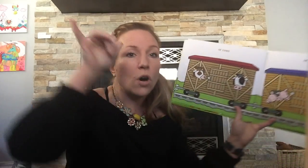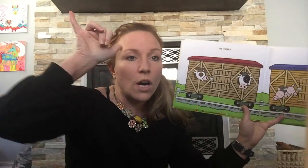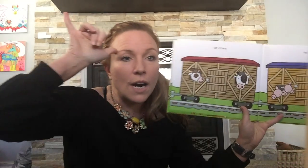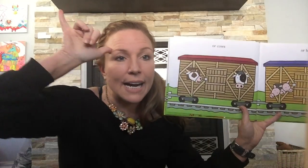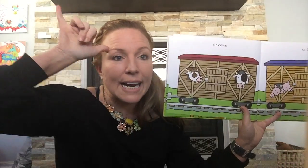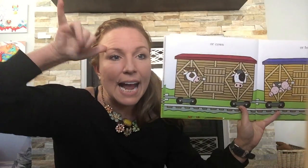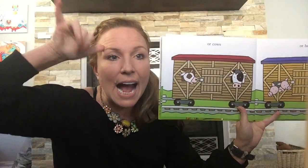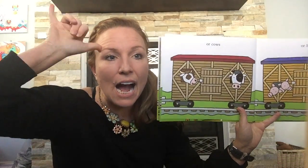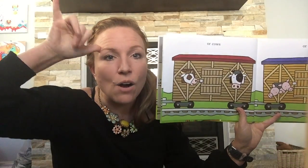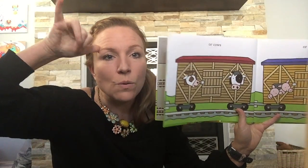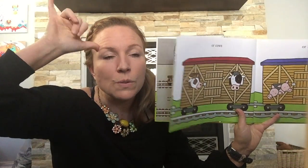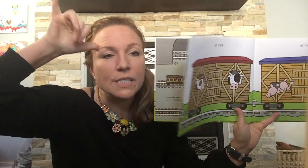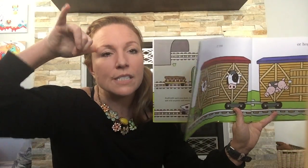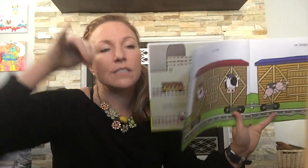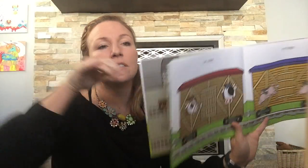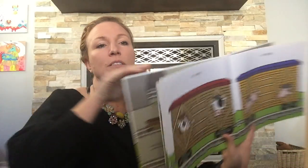Or cows.